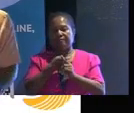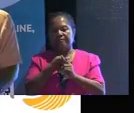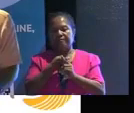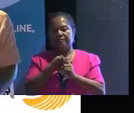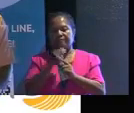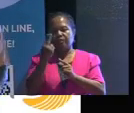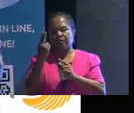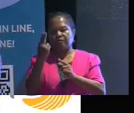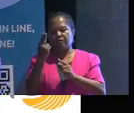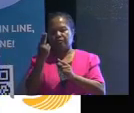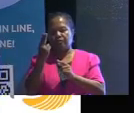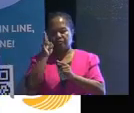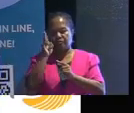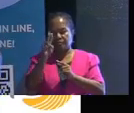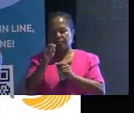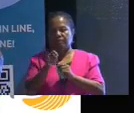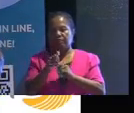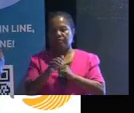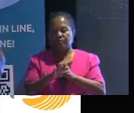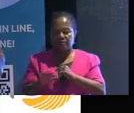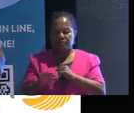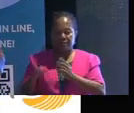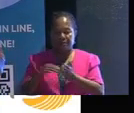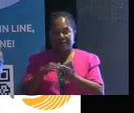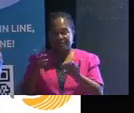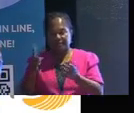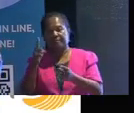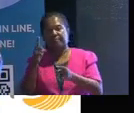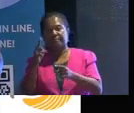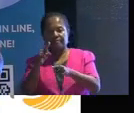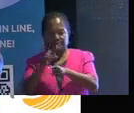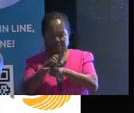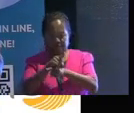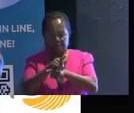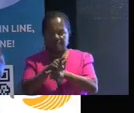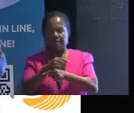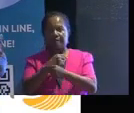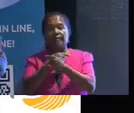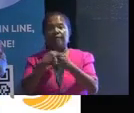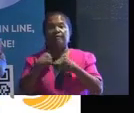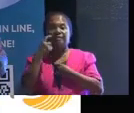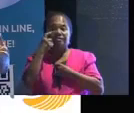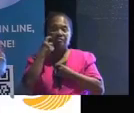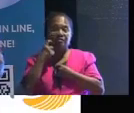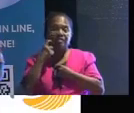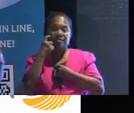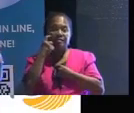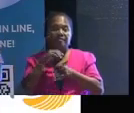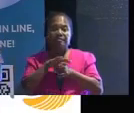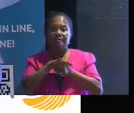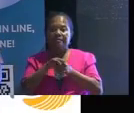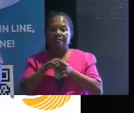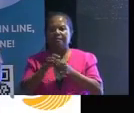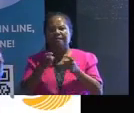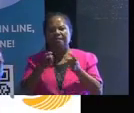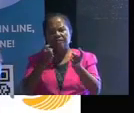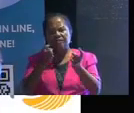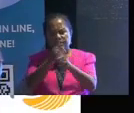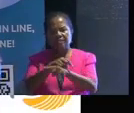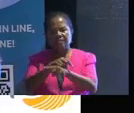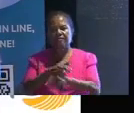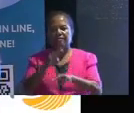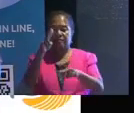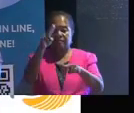fortnight, now this is a weekly salary. So we'll make it into a fortnight, because our